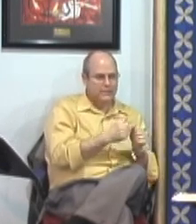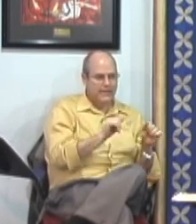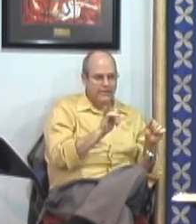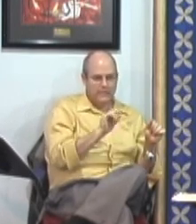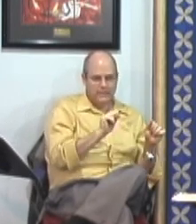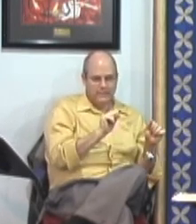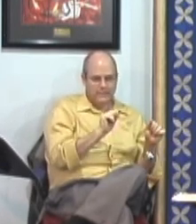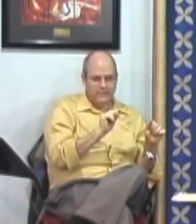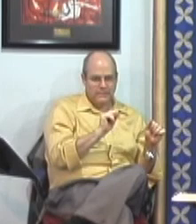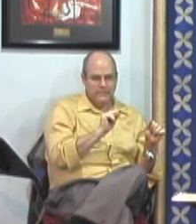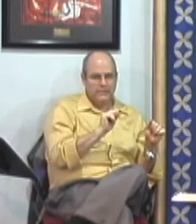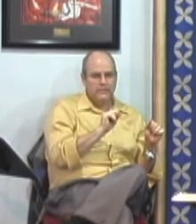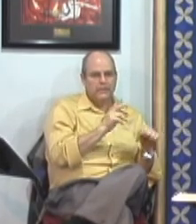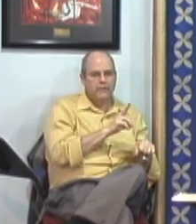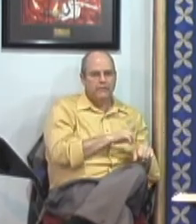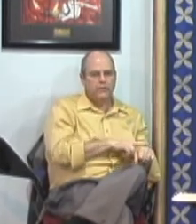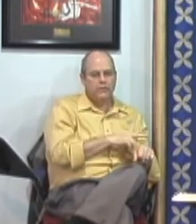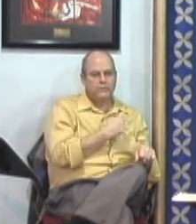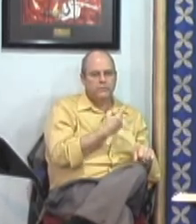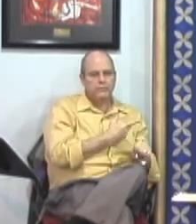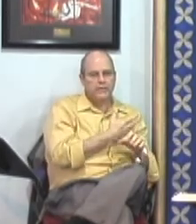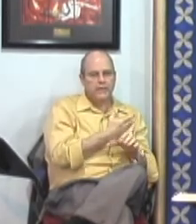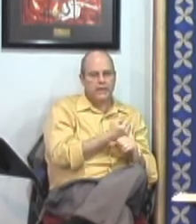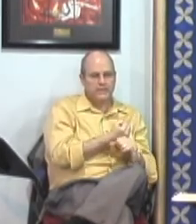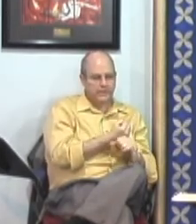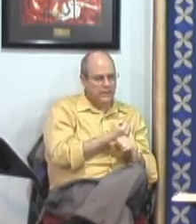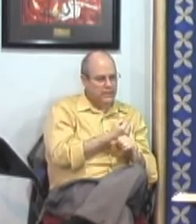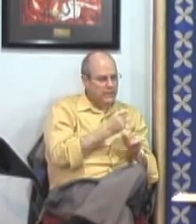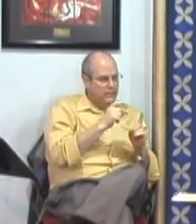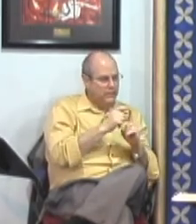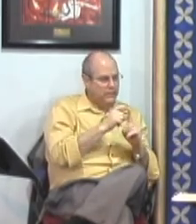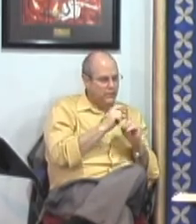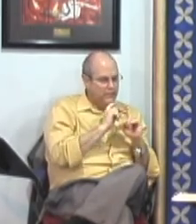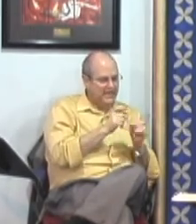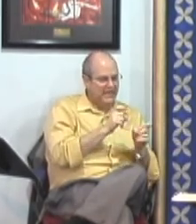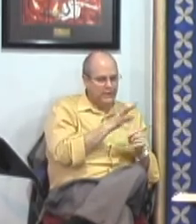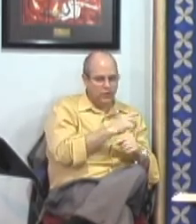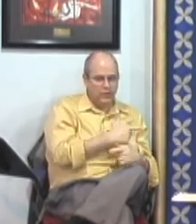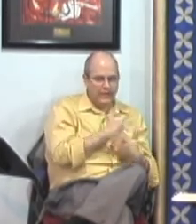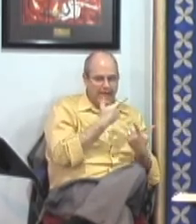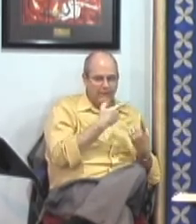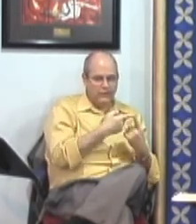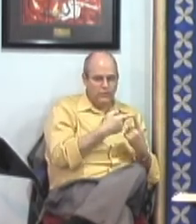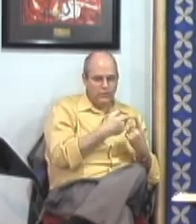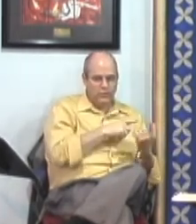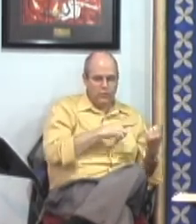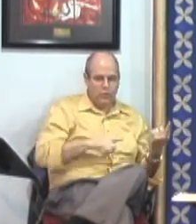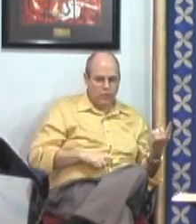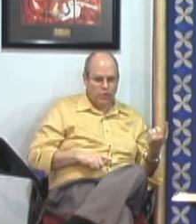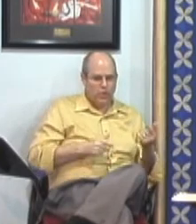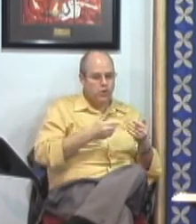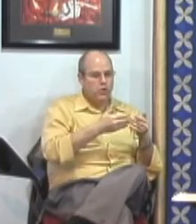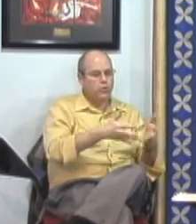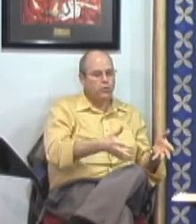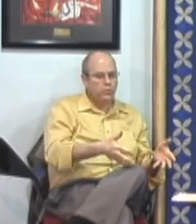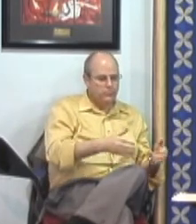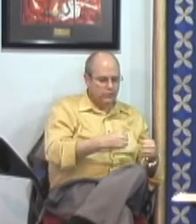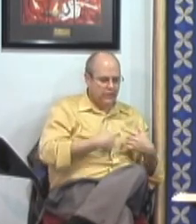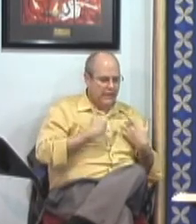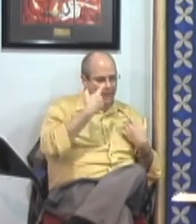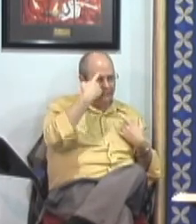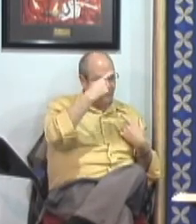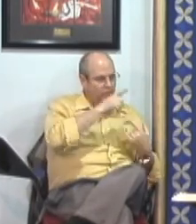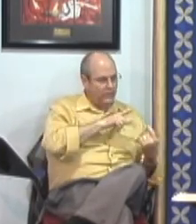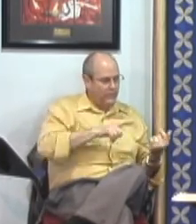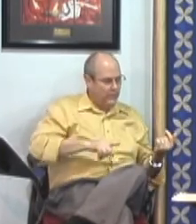it. And of course, we get the term giving your life to the Lord from this. Lose your life for the Lord. Give it